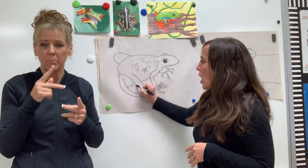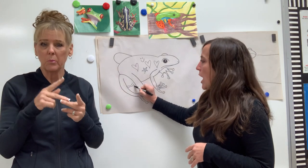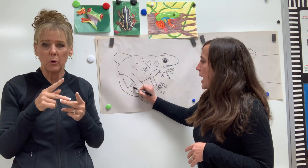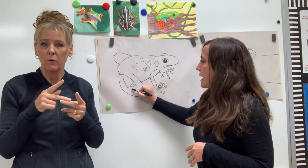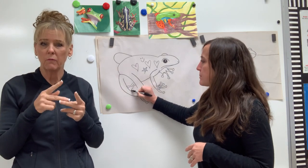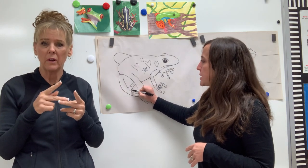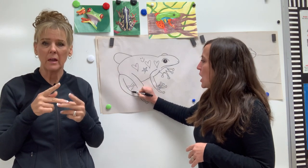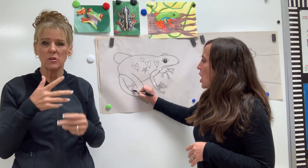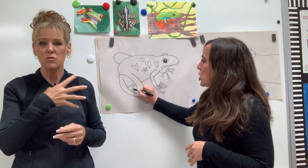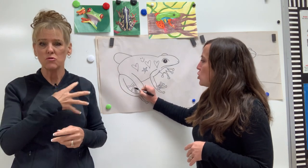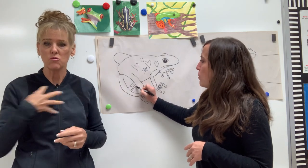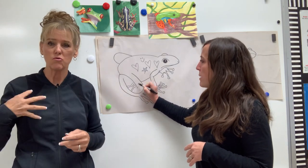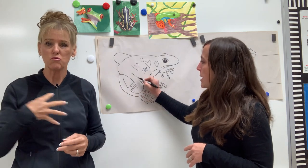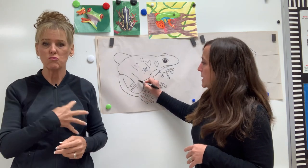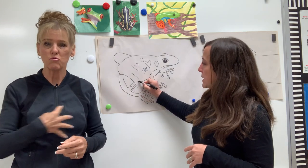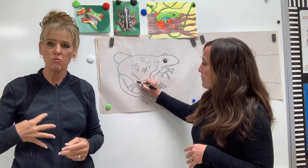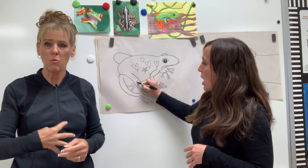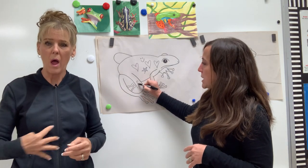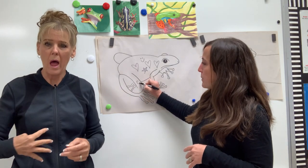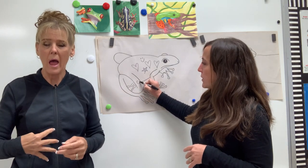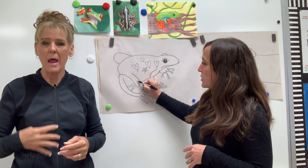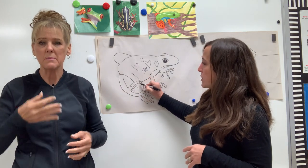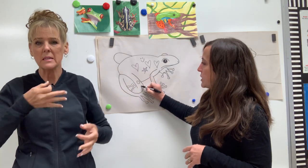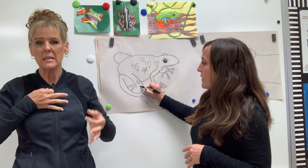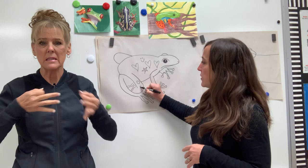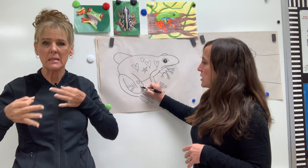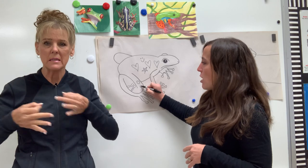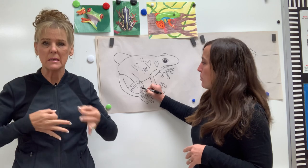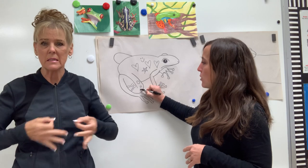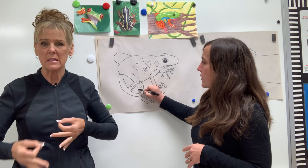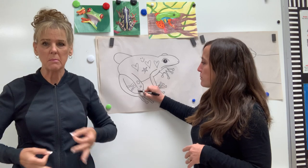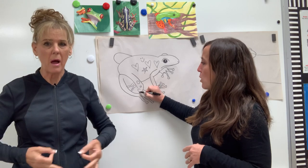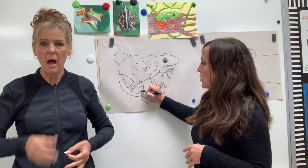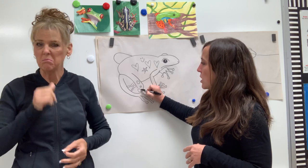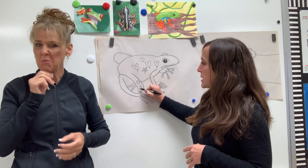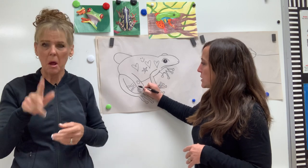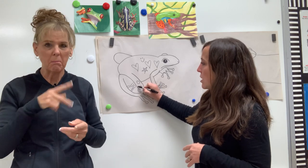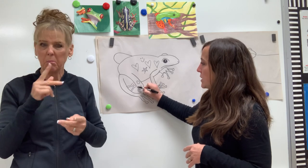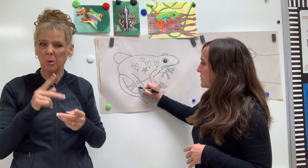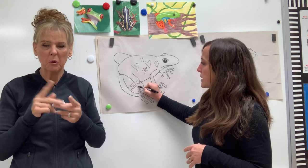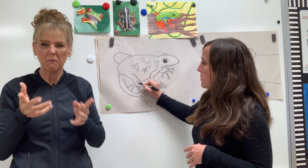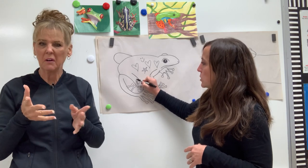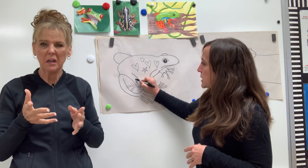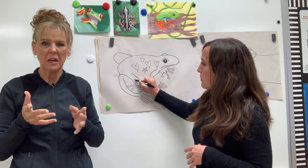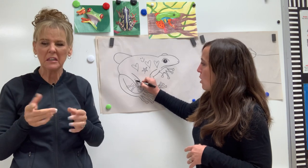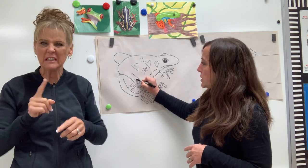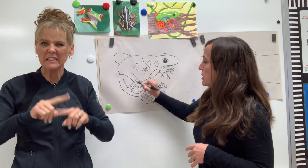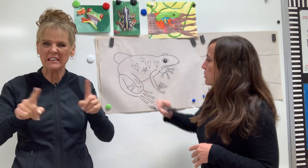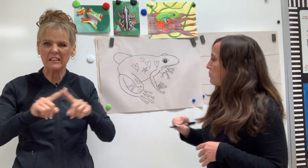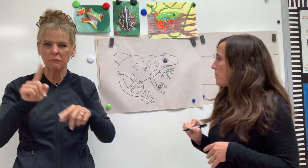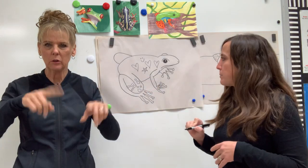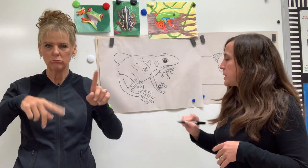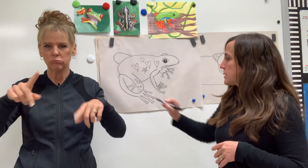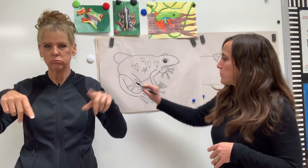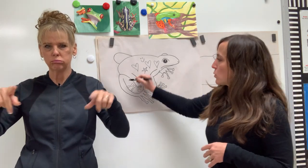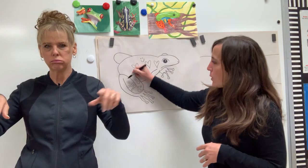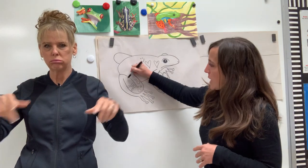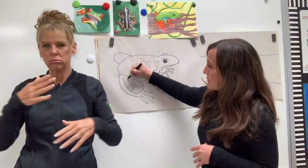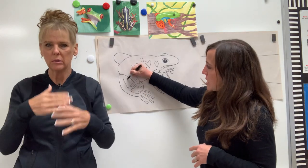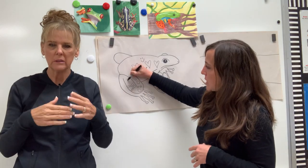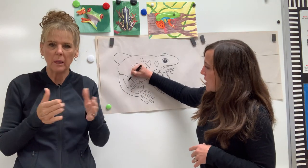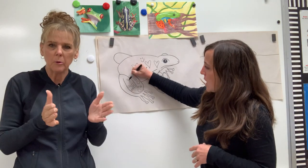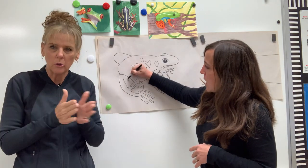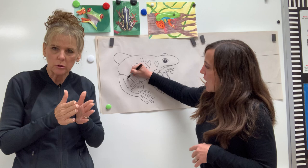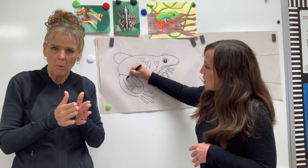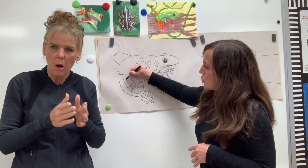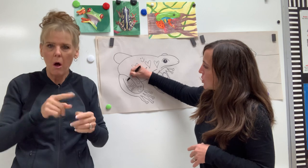perfect stripes. You might make spots, but they're definitely not perfect polka dots. They're kind of, some are small, some are bumpy, some are